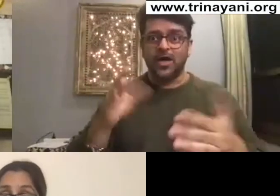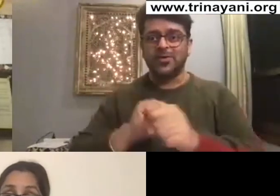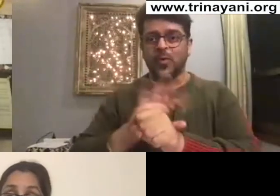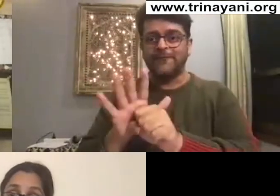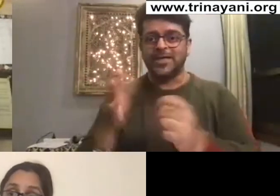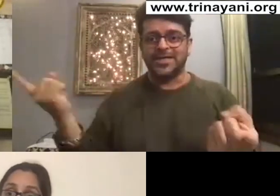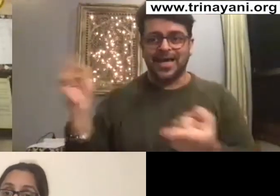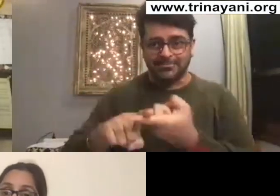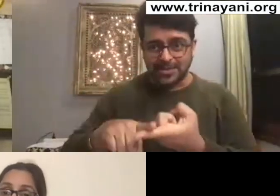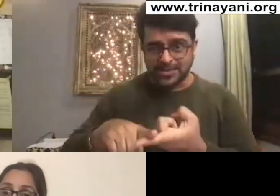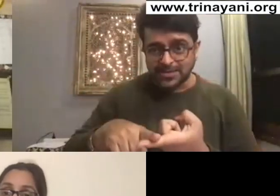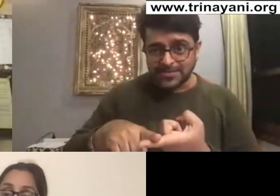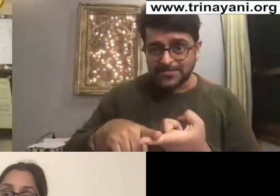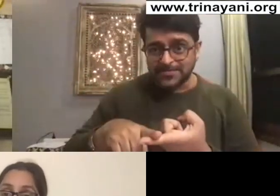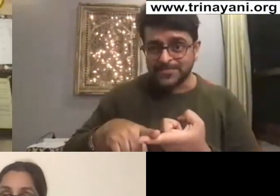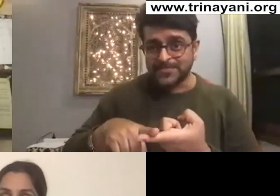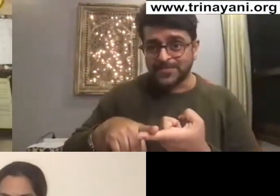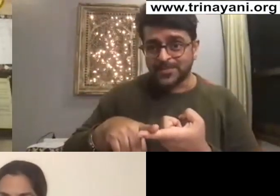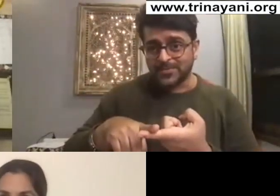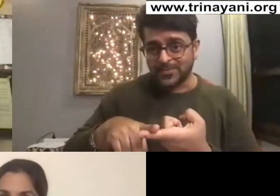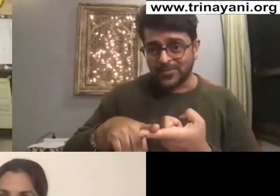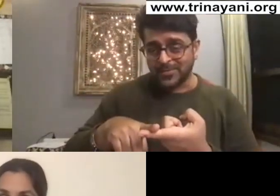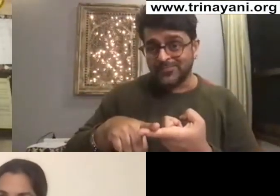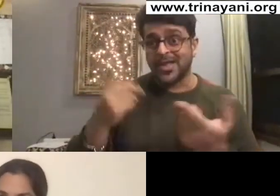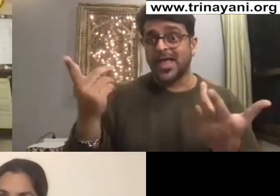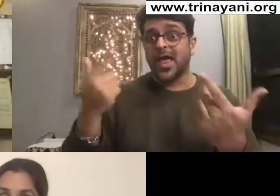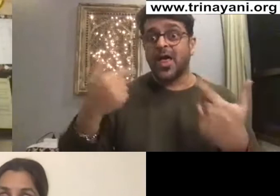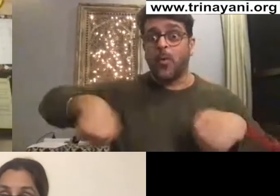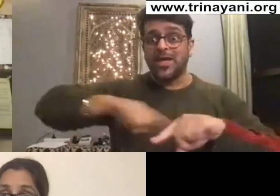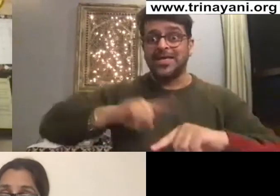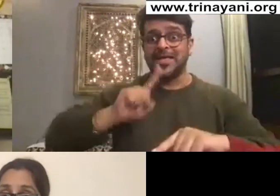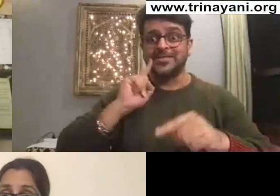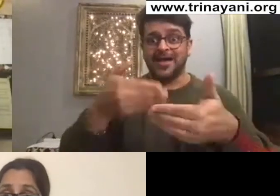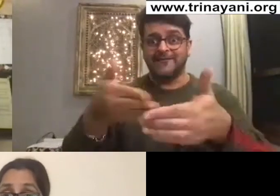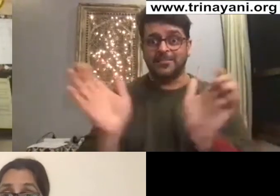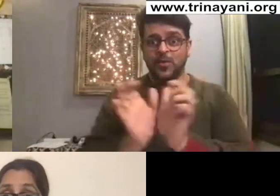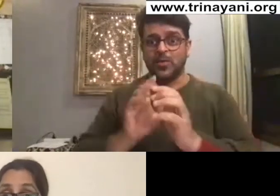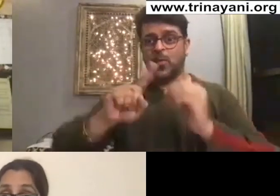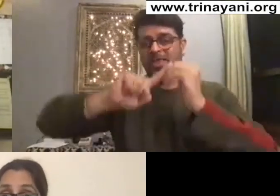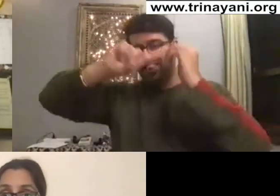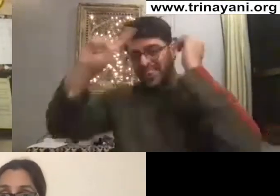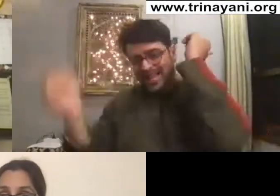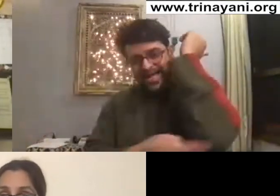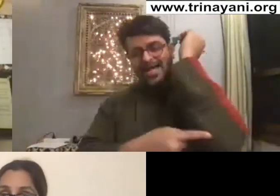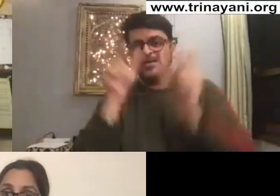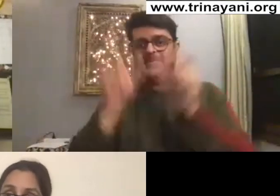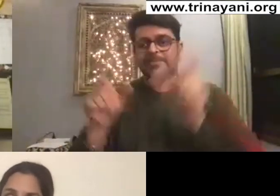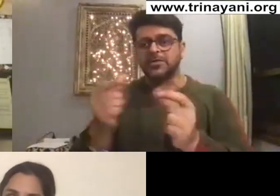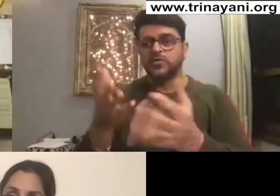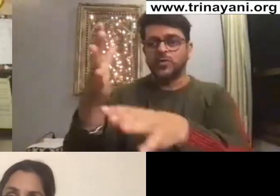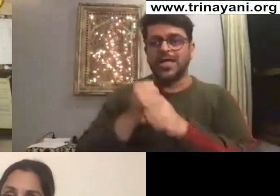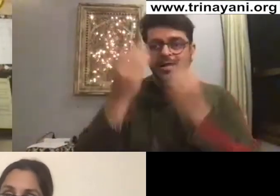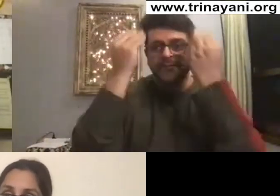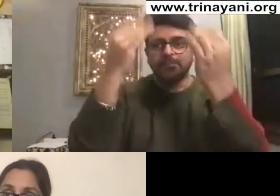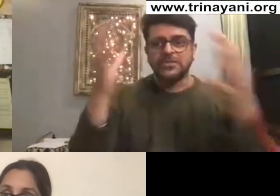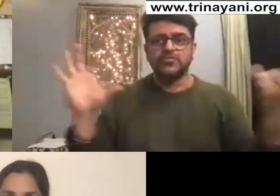of the biggest challenge was during the COVID-19 pandemic, wherein we, the deaf community, were actually the